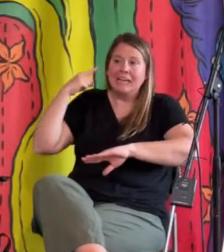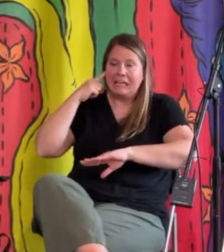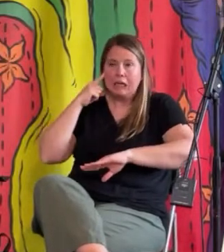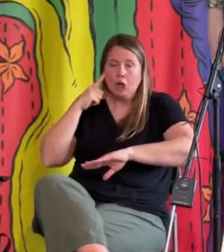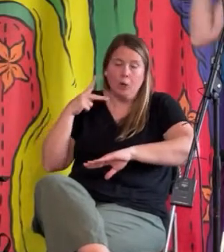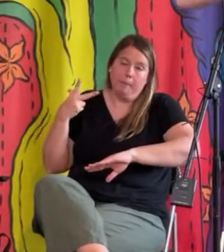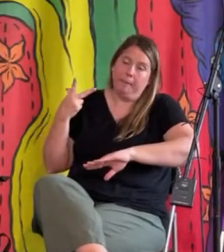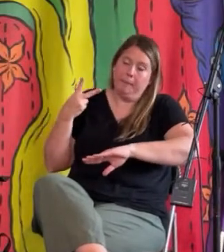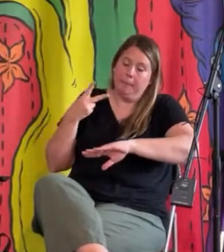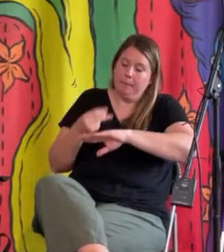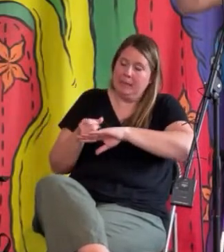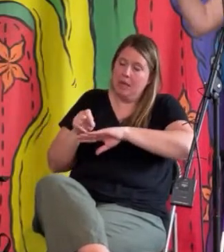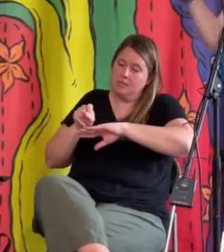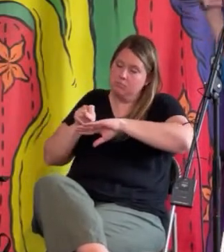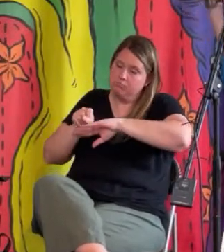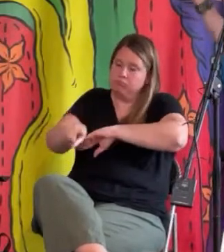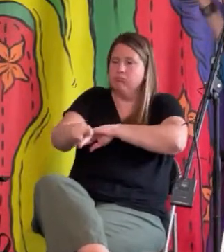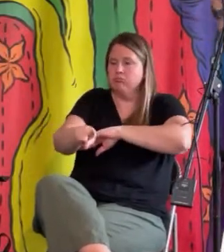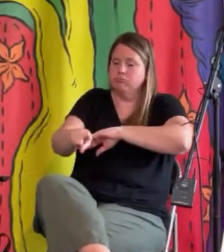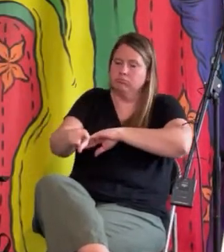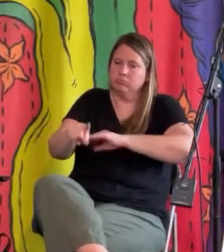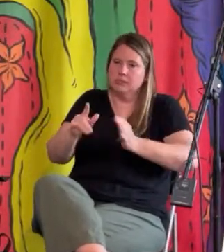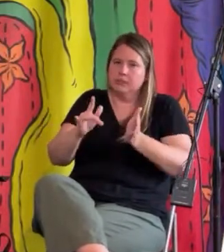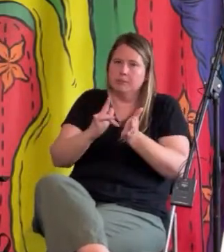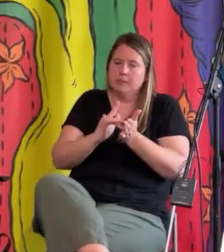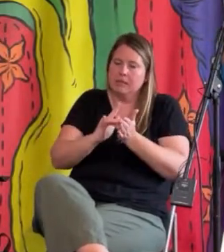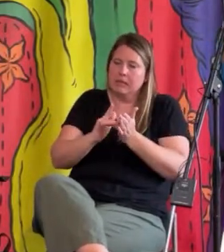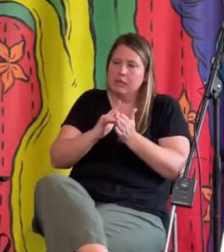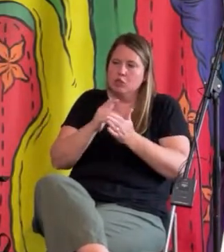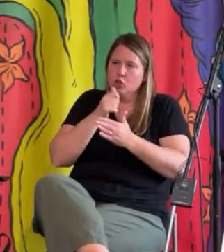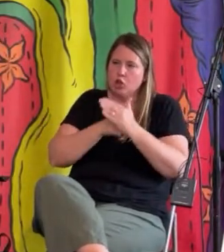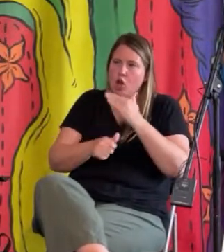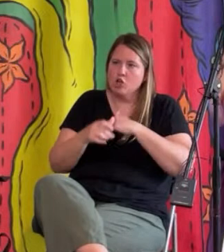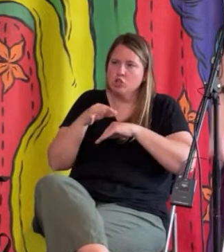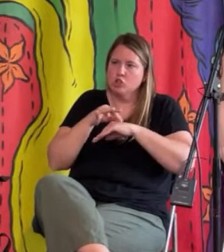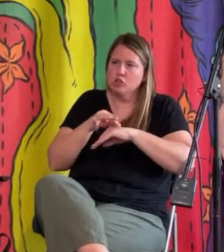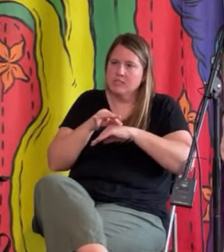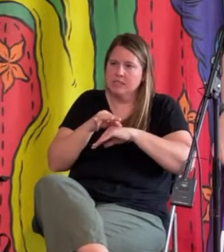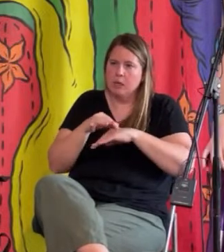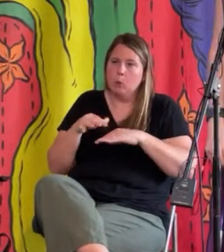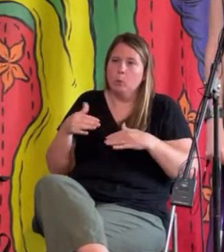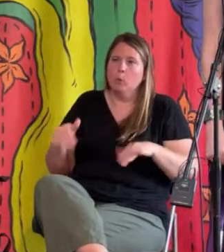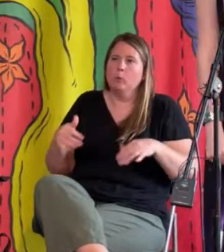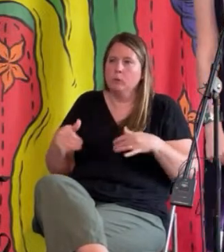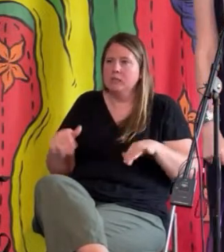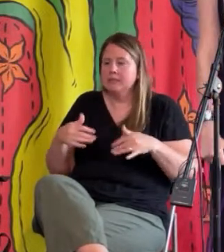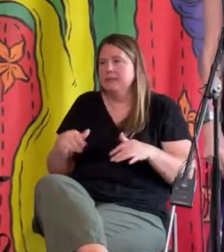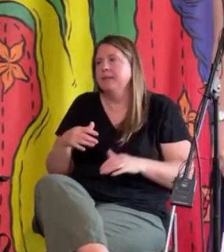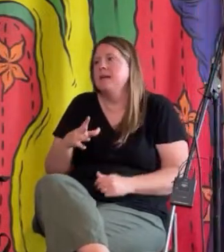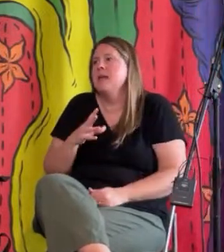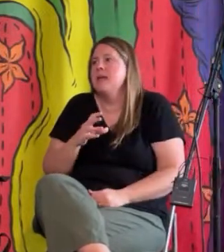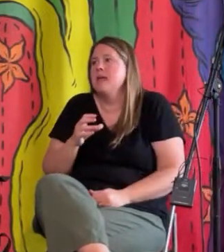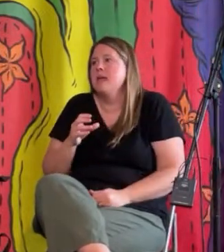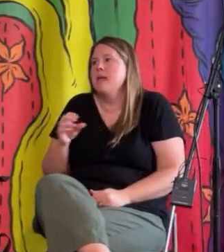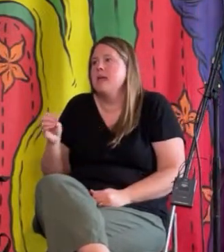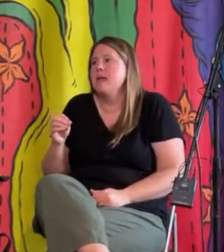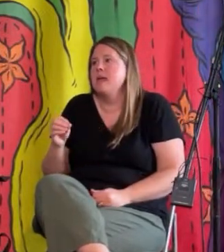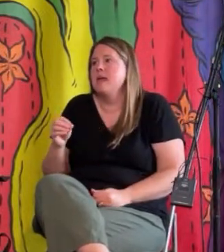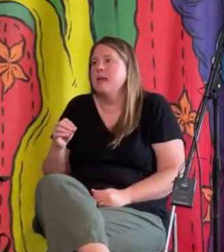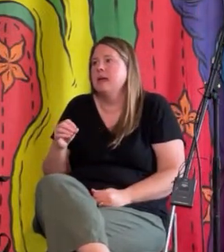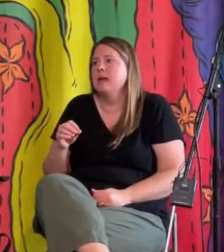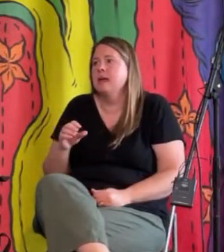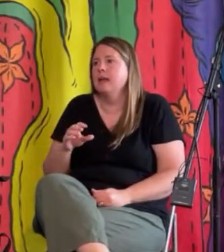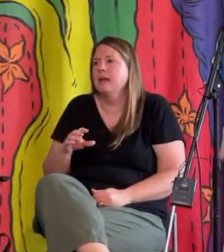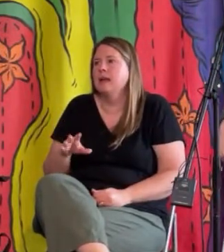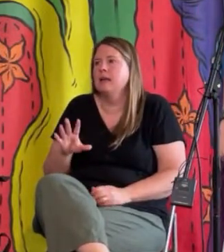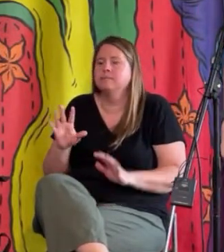like propels this pellet of medication under your skin. It's quite something. And